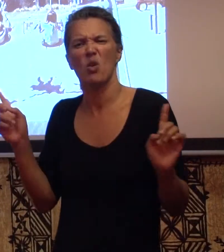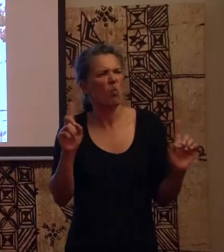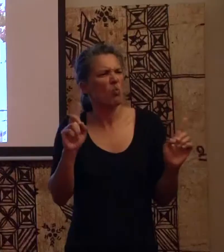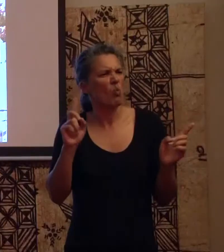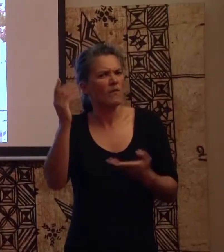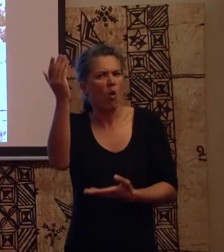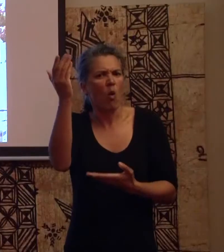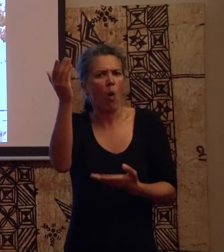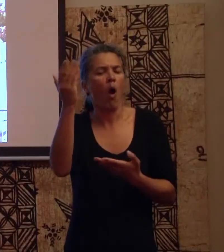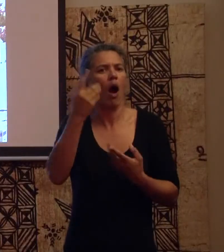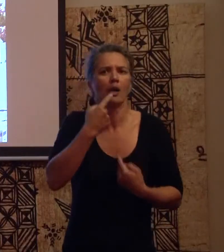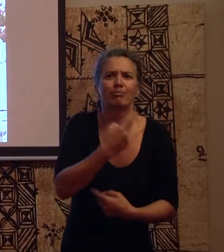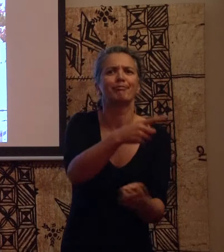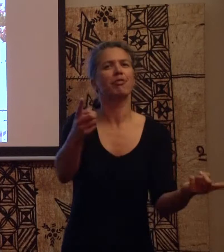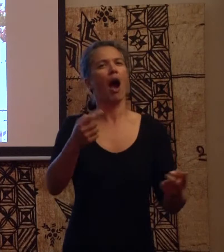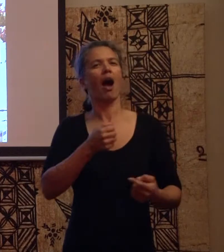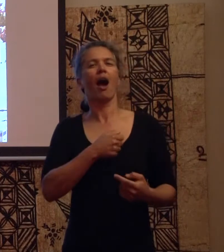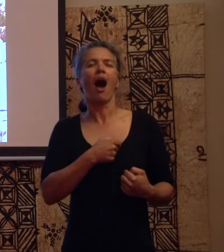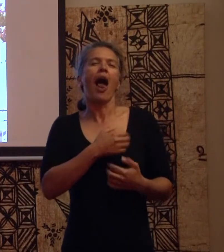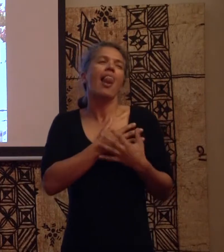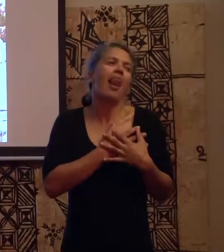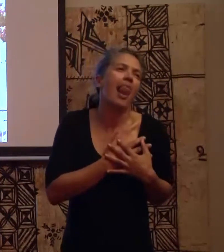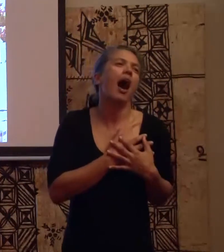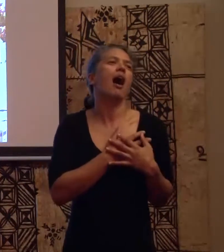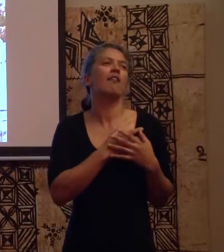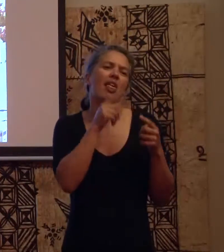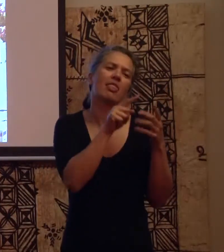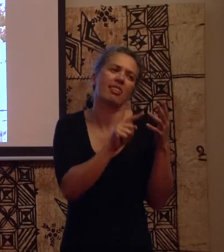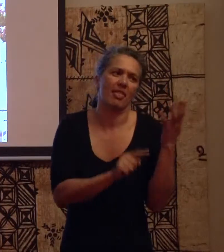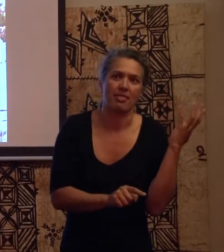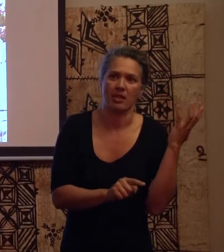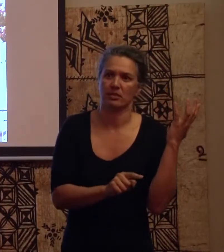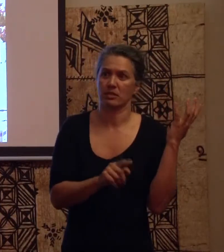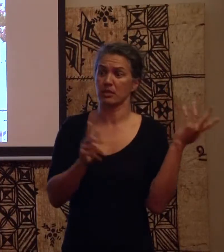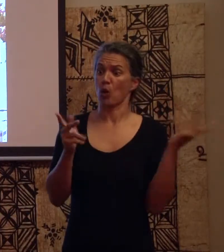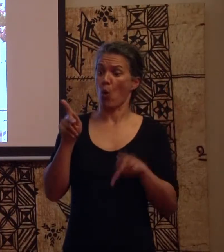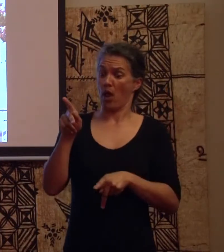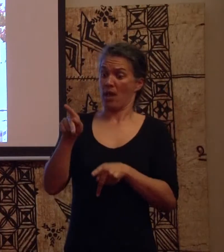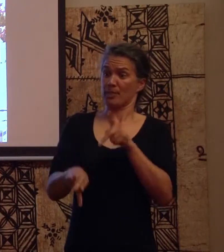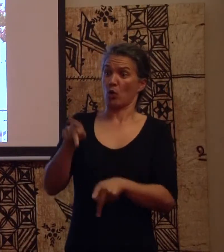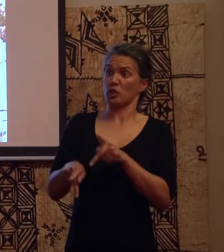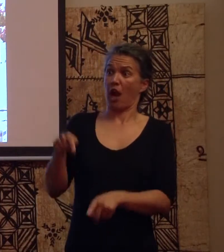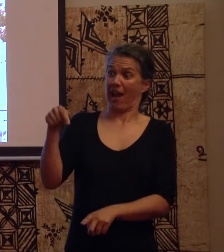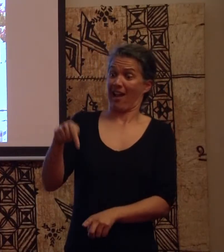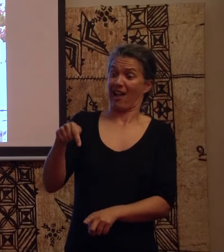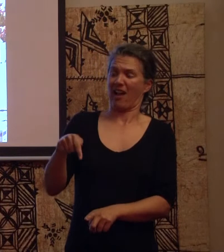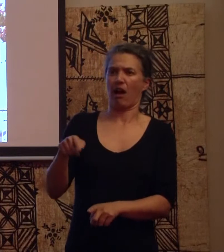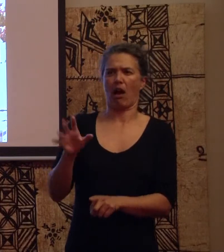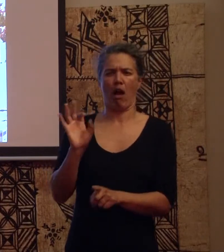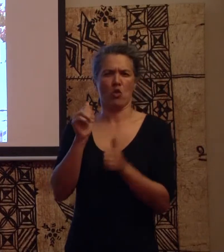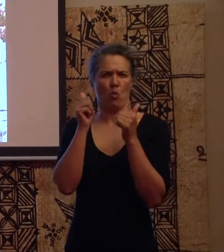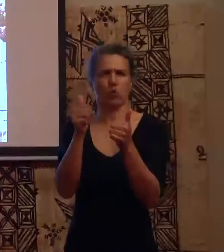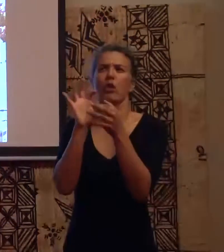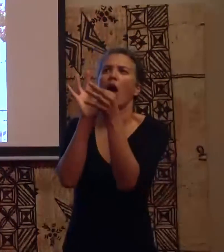your passions with an audience. And I think what's most important about Pecha is the connection that you make with the